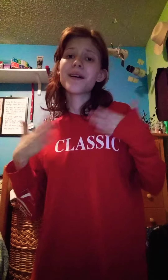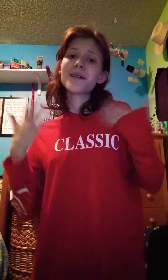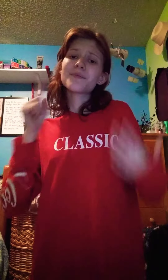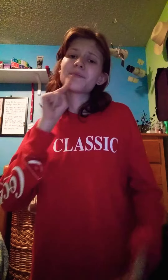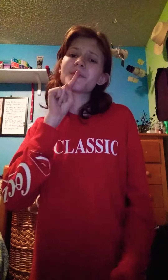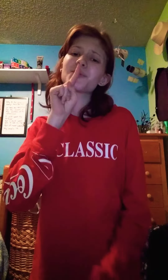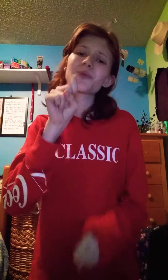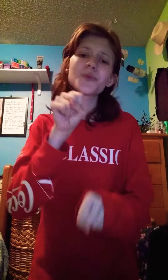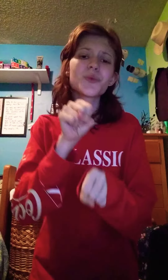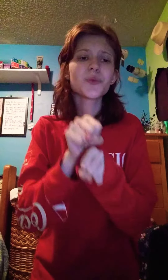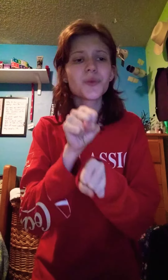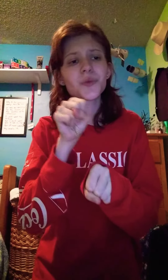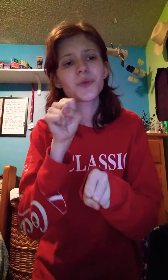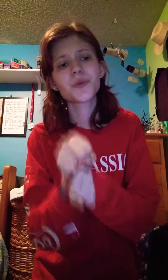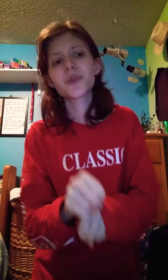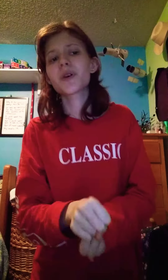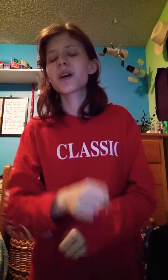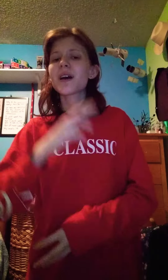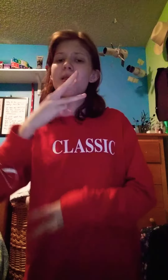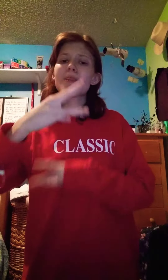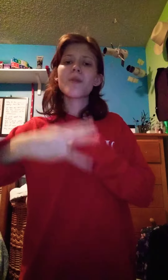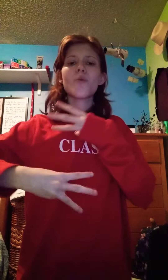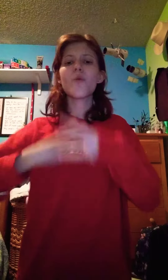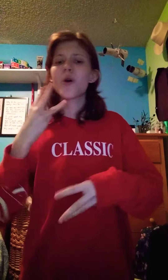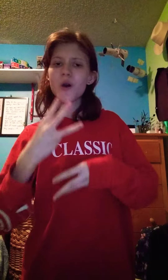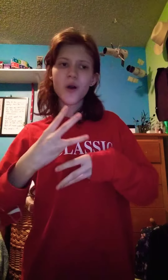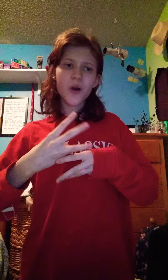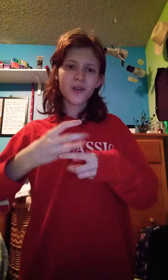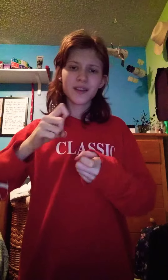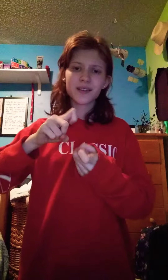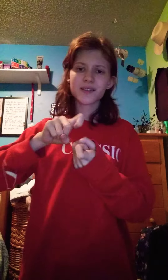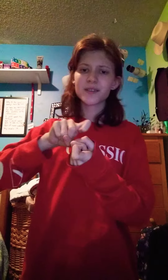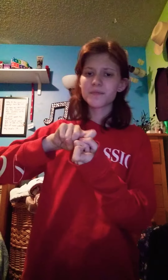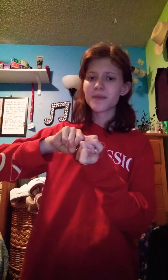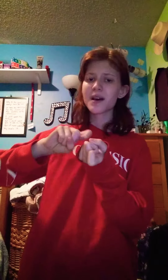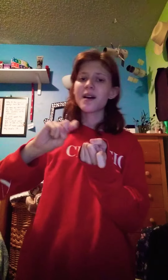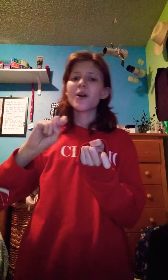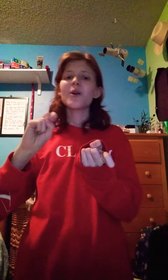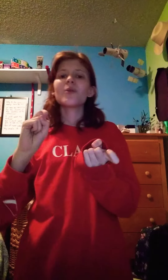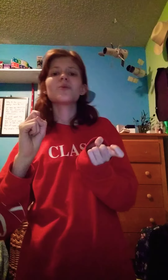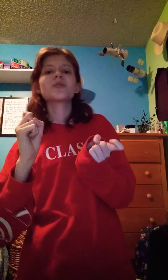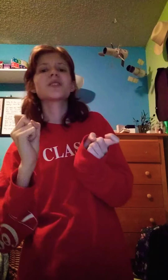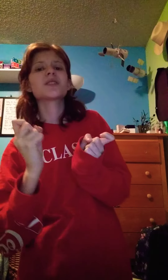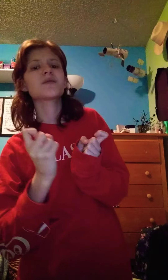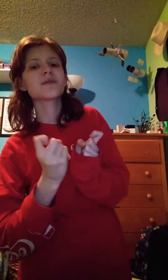and bright And the world has somehow shifted